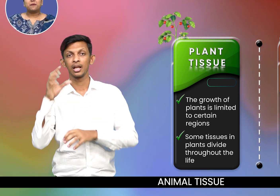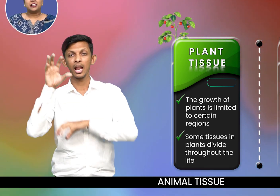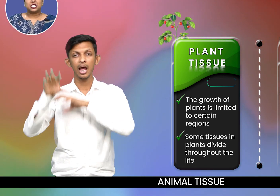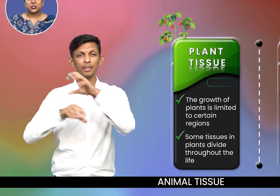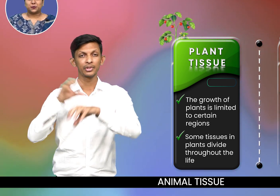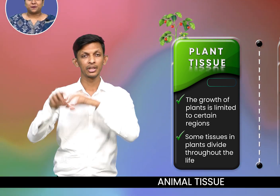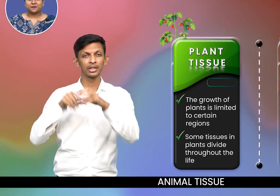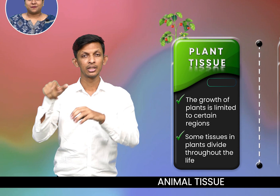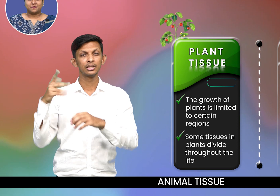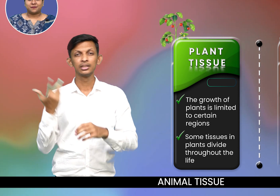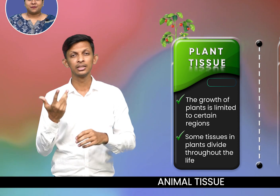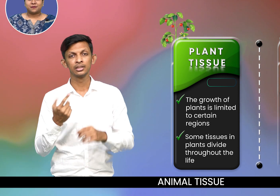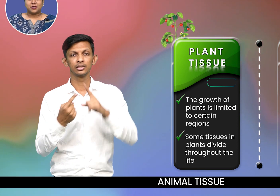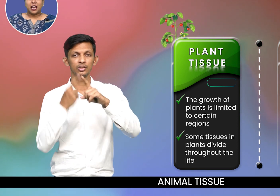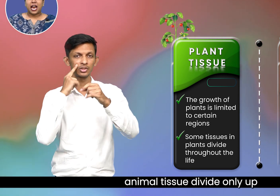Animal tissue.